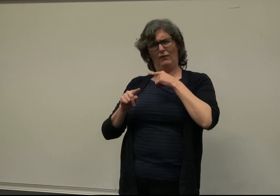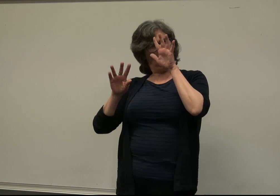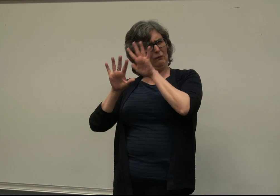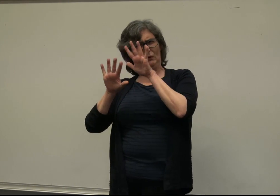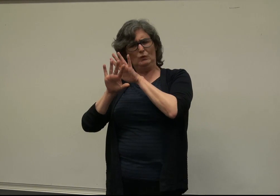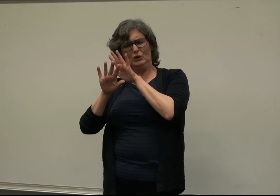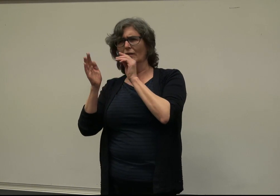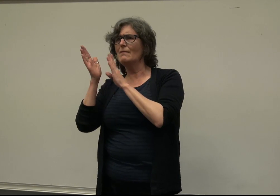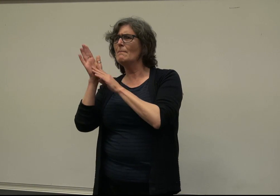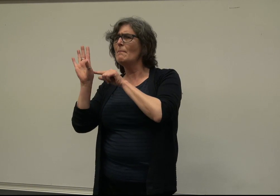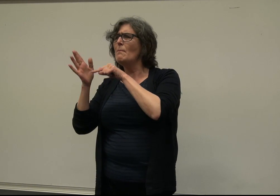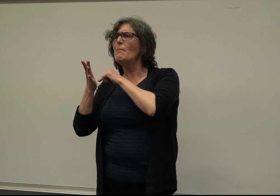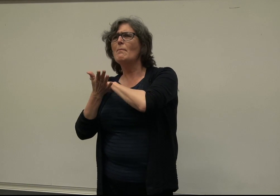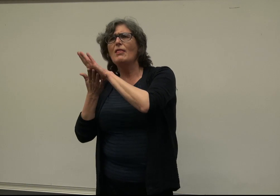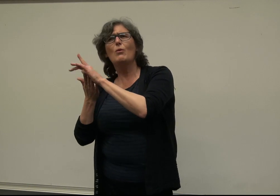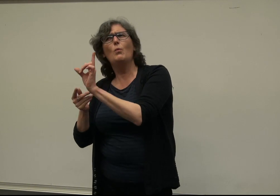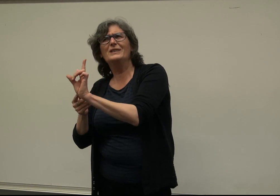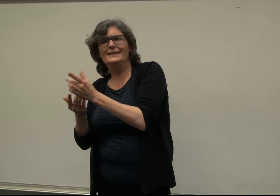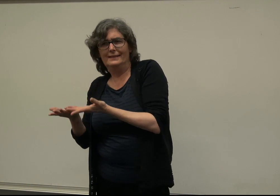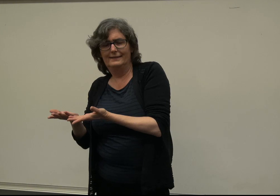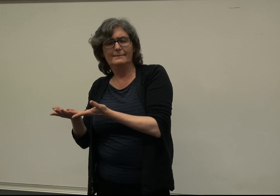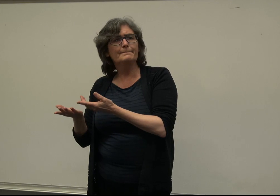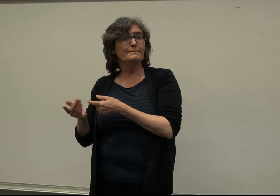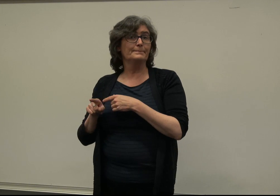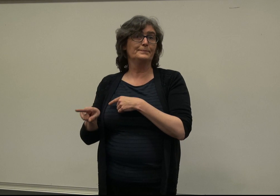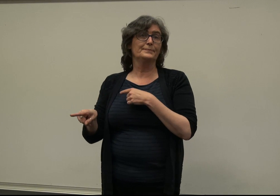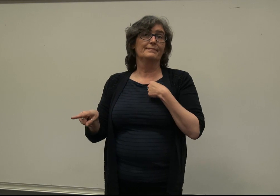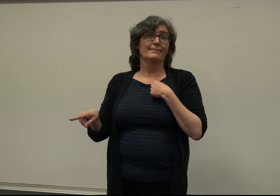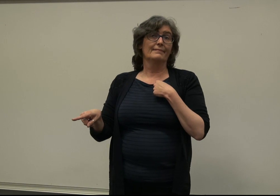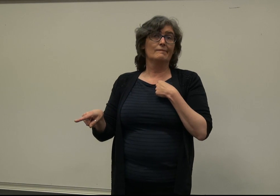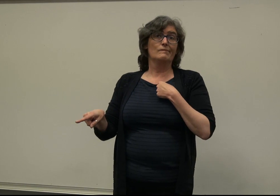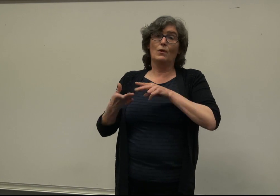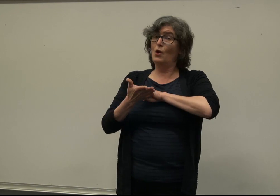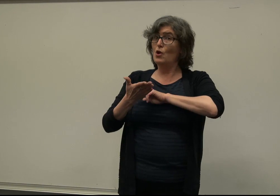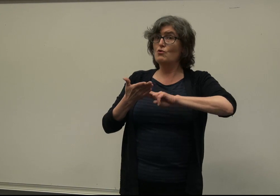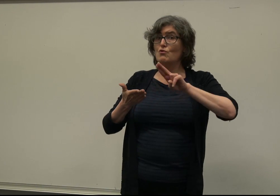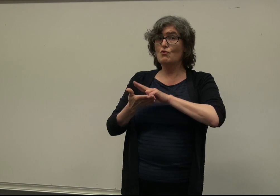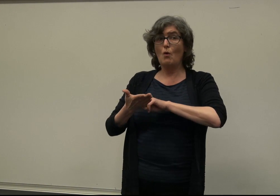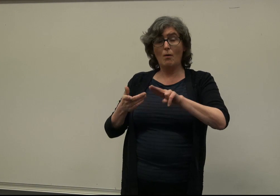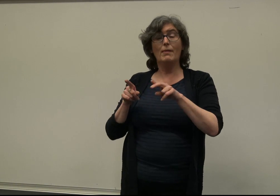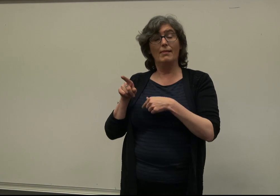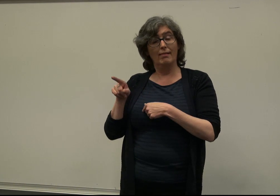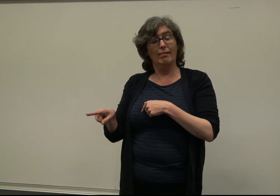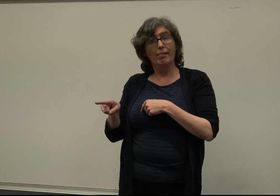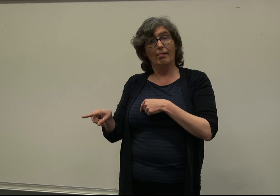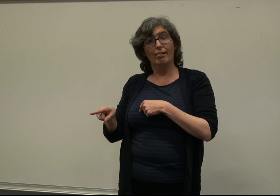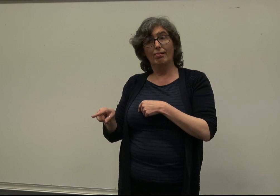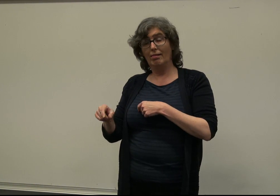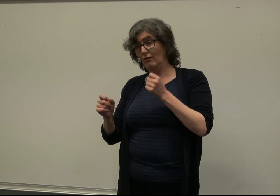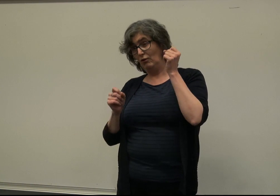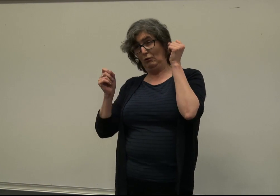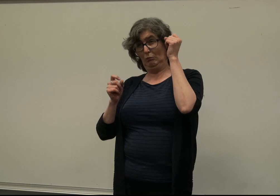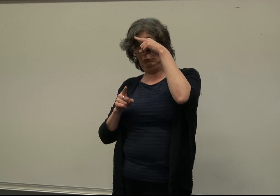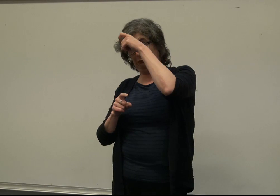myths? A very common misconception is that a bilingual child